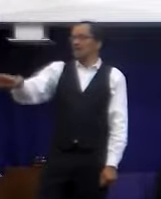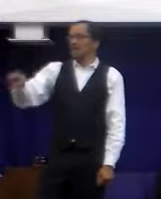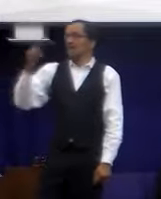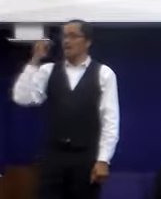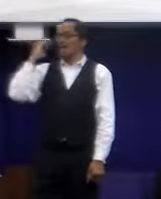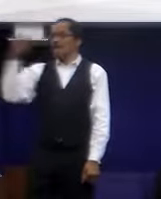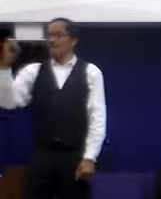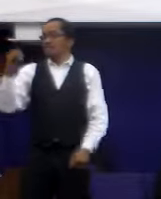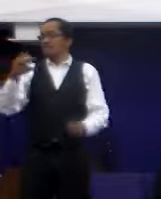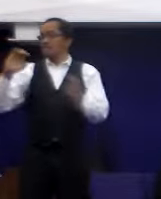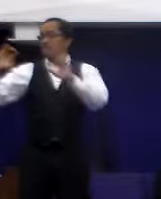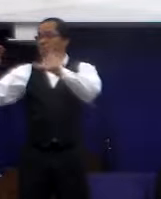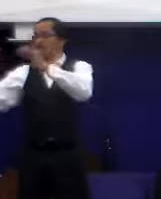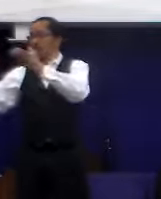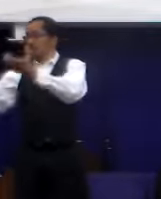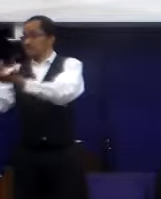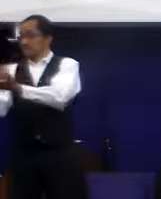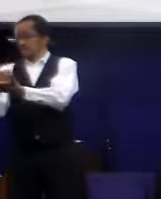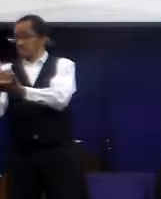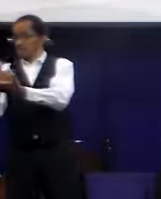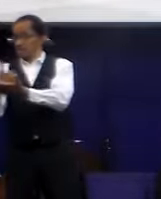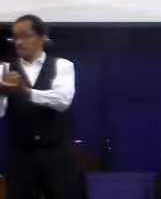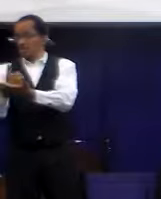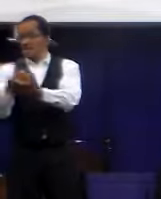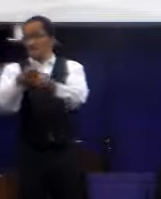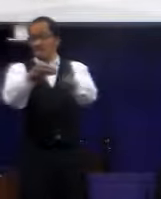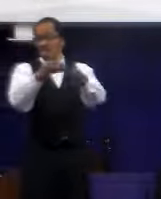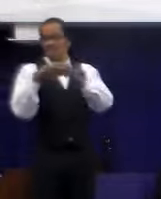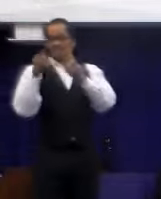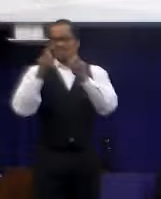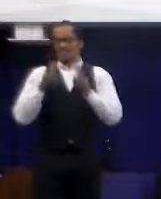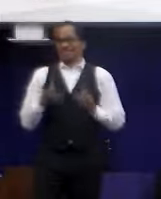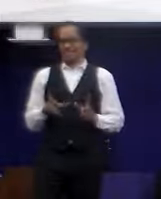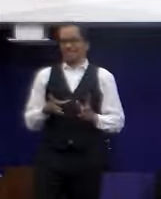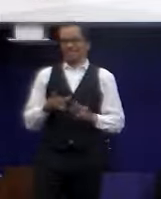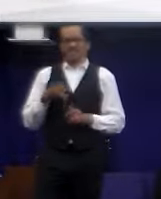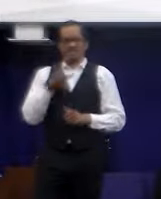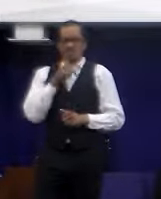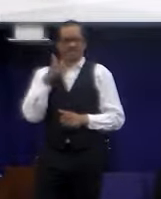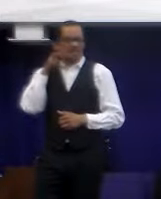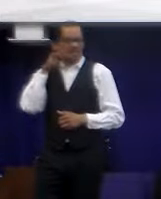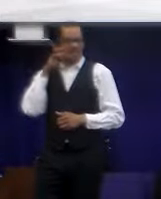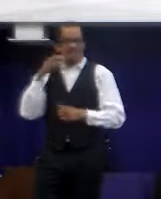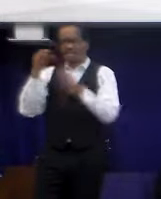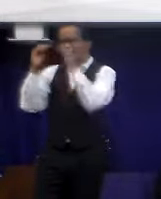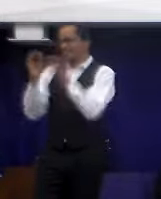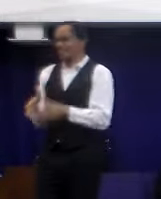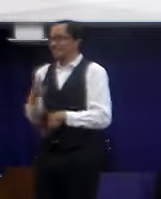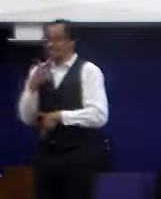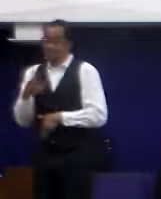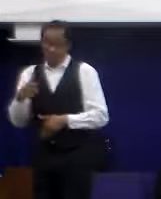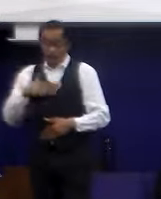an English class, amen, and you was going to give you a test, you went there and you didn't listen to nothing. The teacher said, I told my son this years